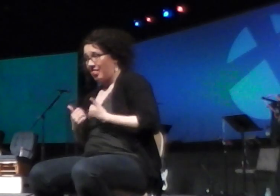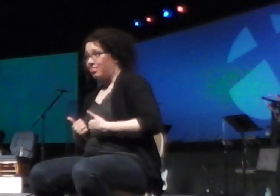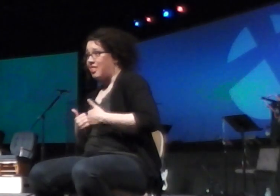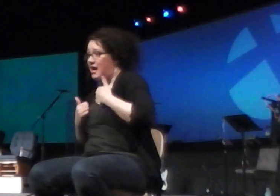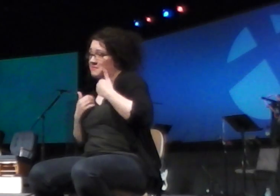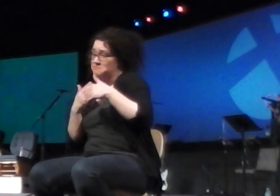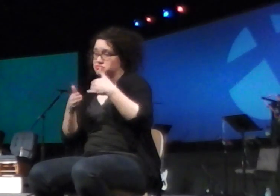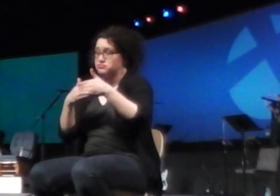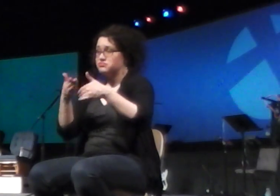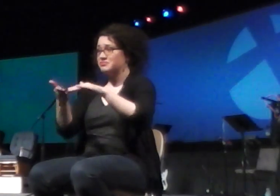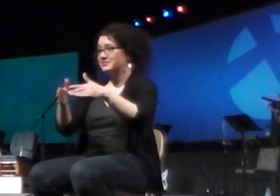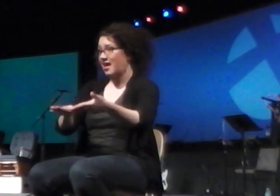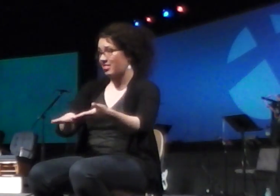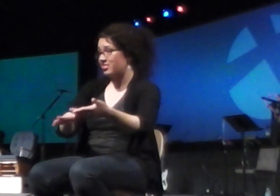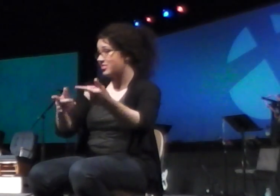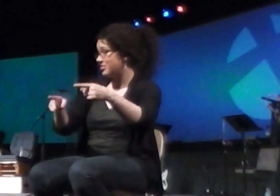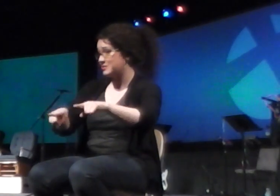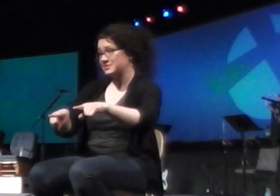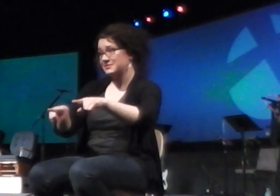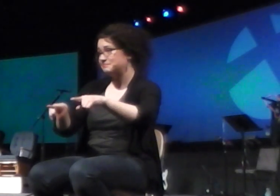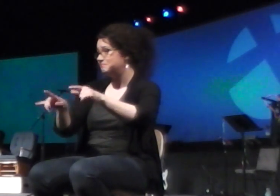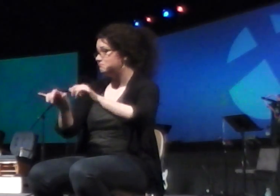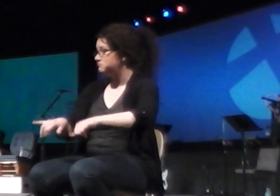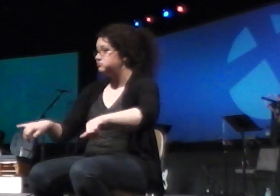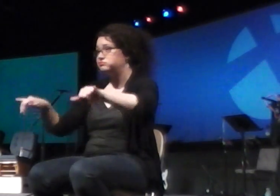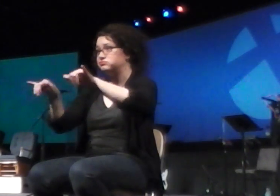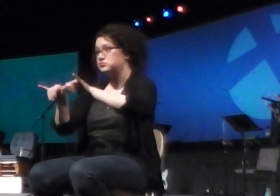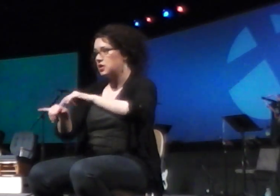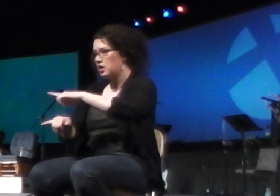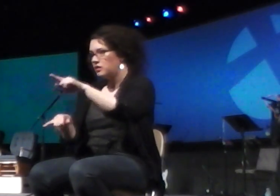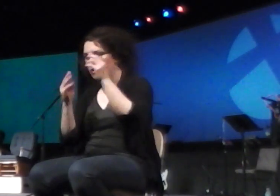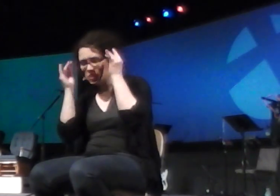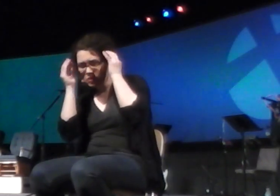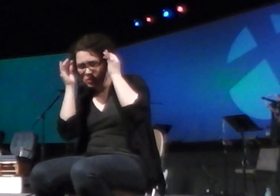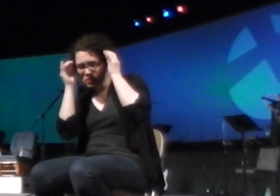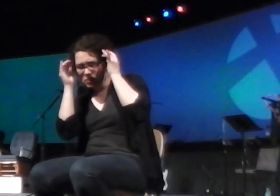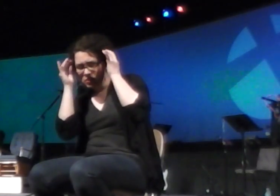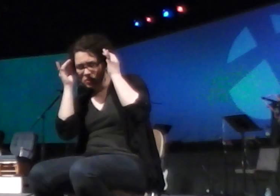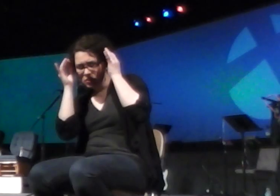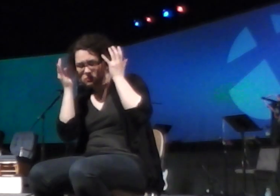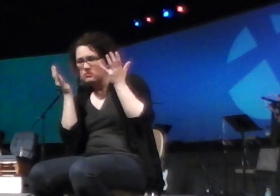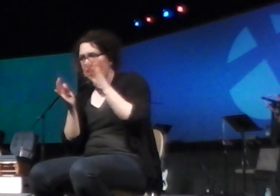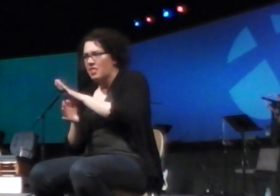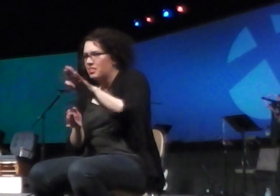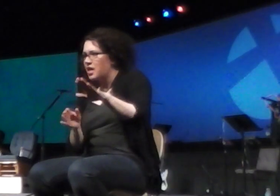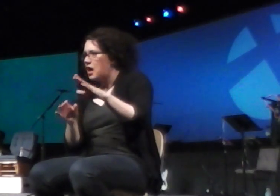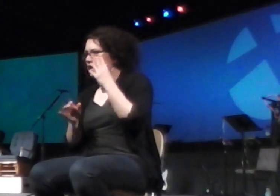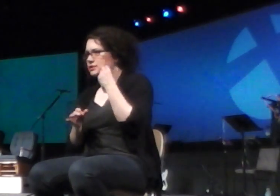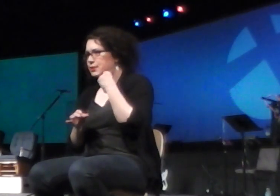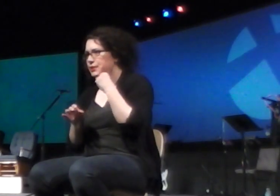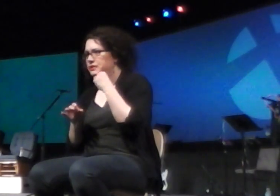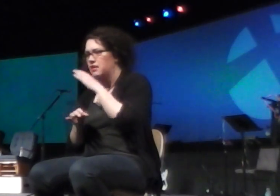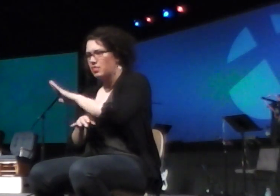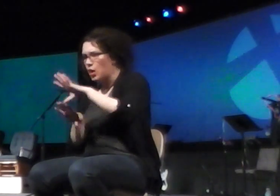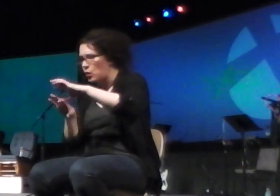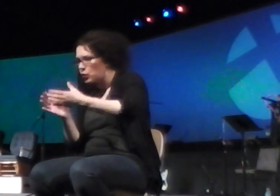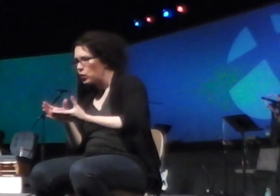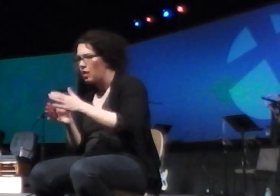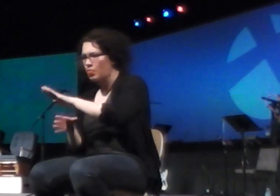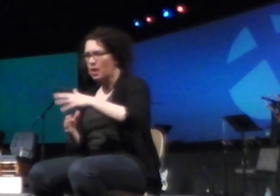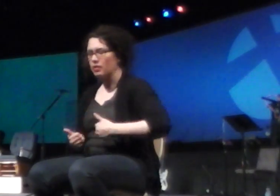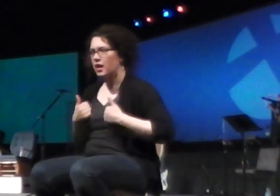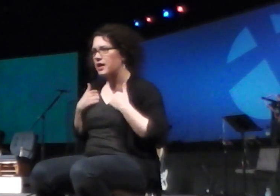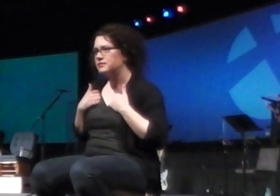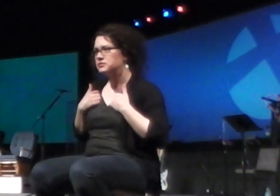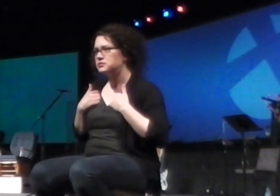death. They're trying to figure that out. They're trying to wrestle with that. They're thinking about it for the world they live in, for their own lives. And so in